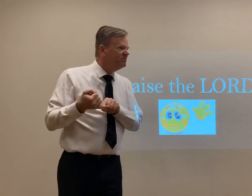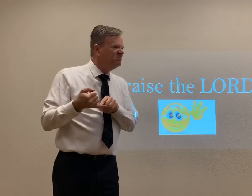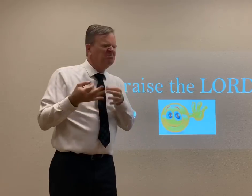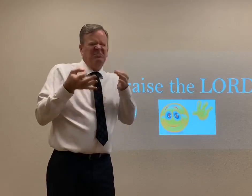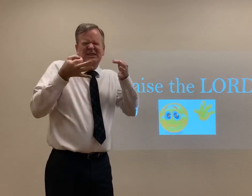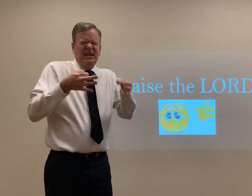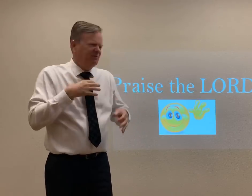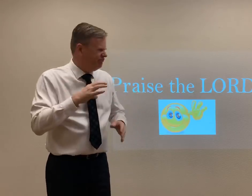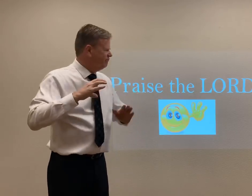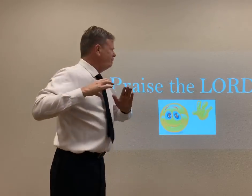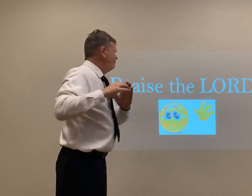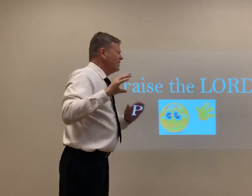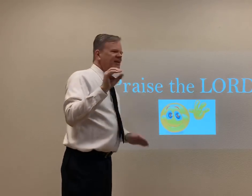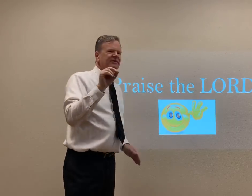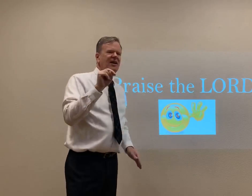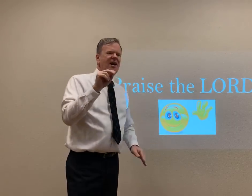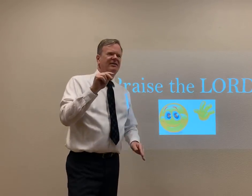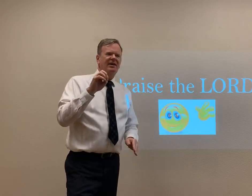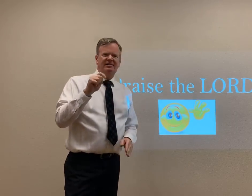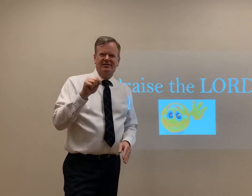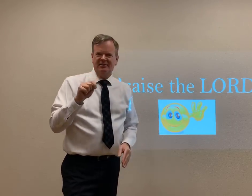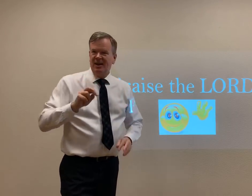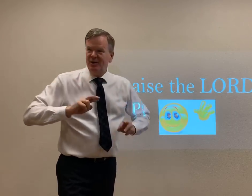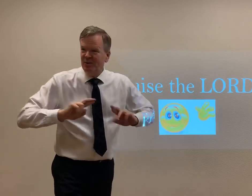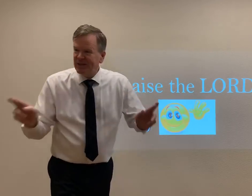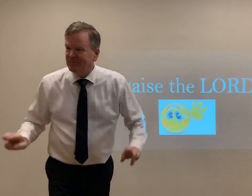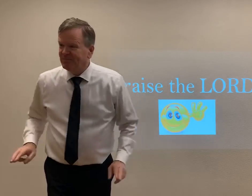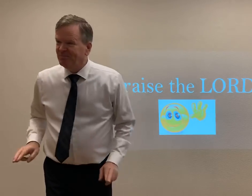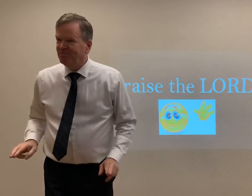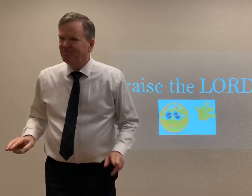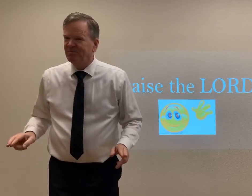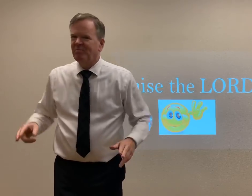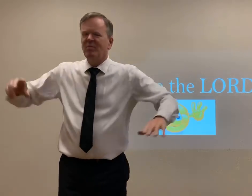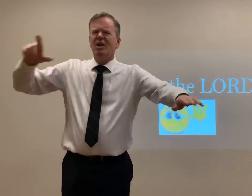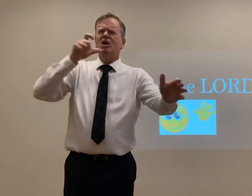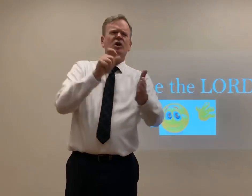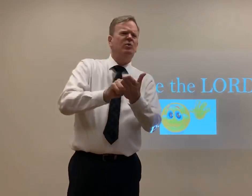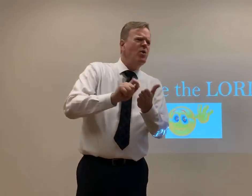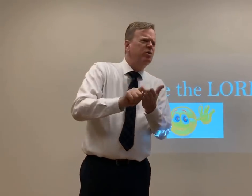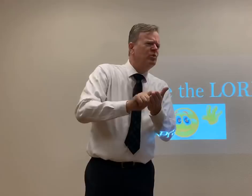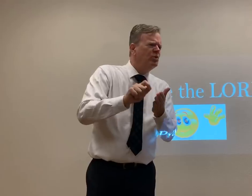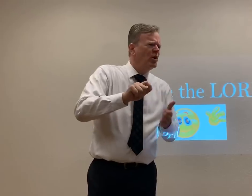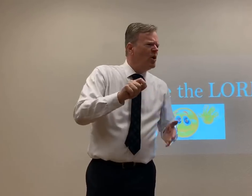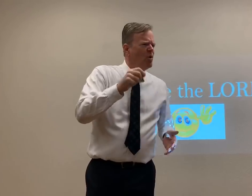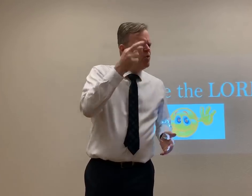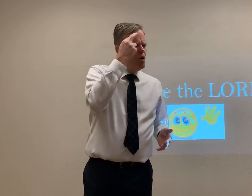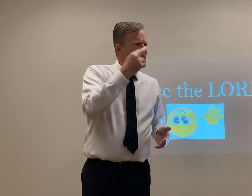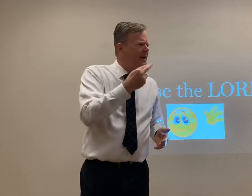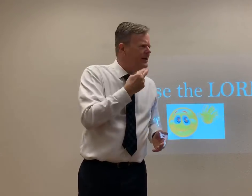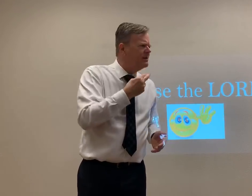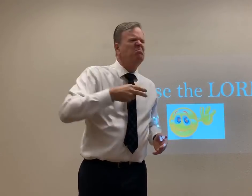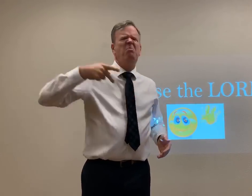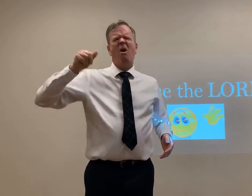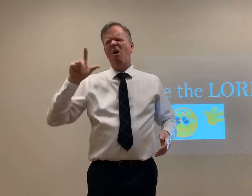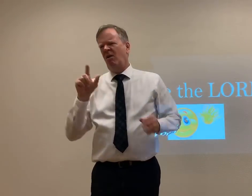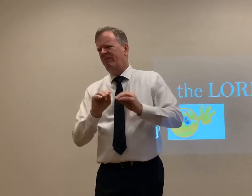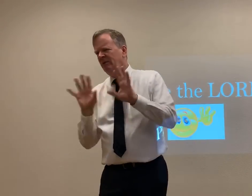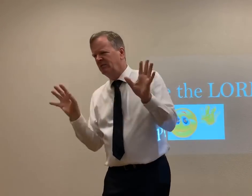particular scripture in context, it makes much more sense. So what I decided to do is take this commonly well-read one and take it in context. So